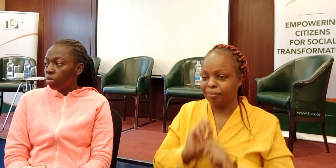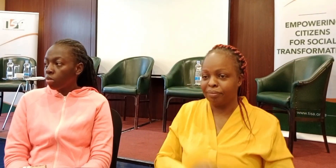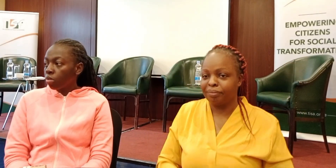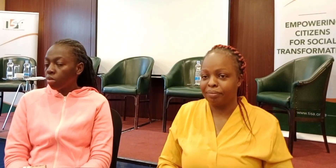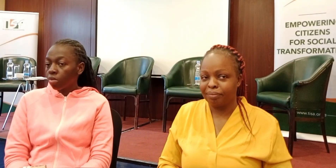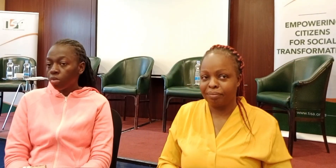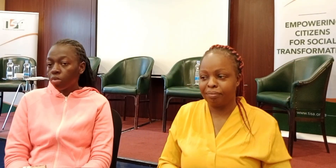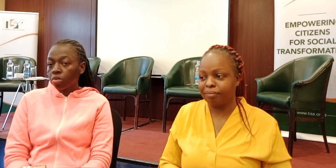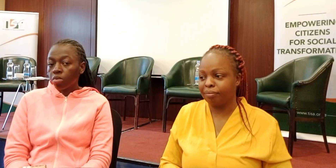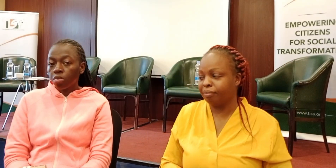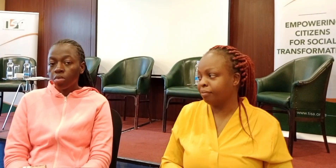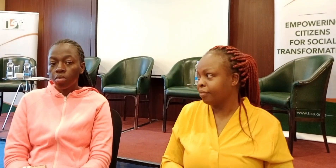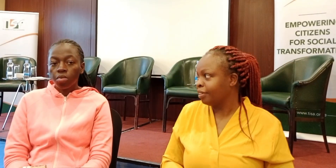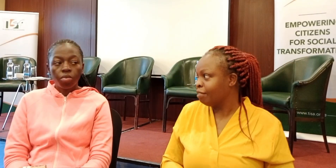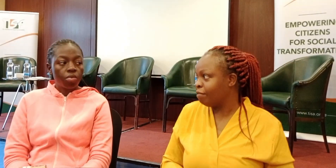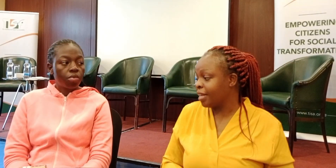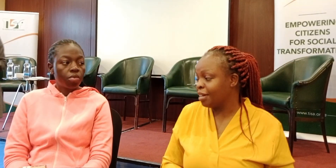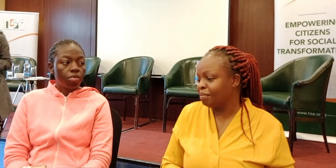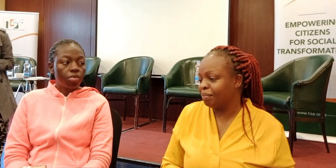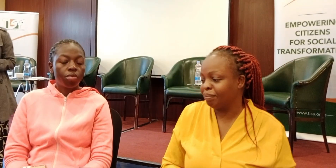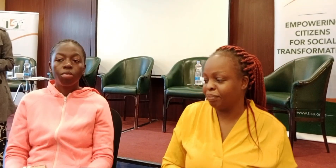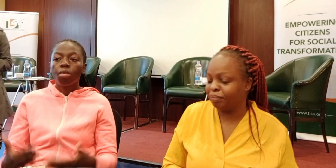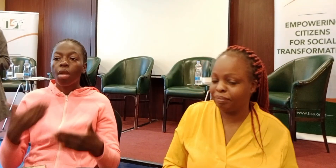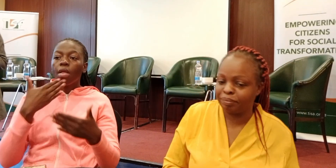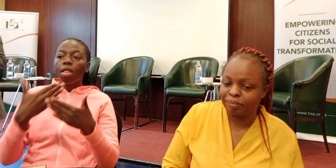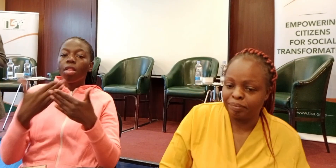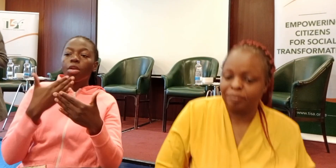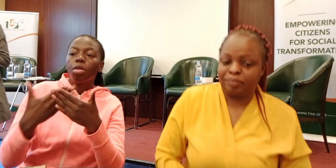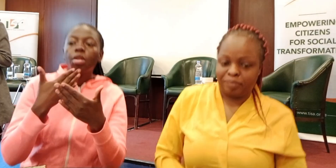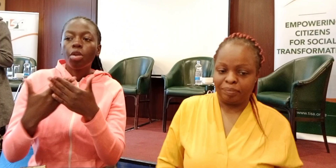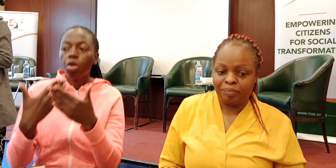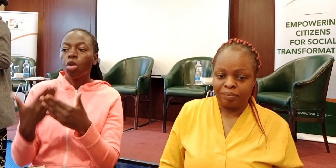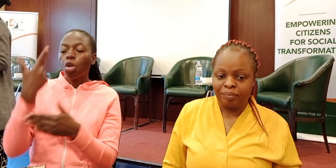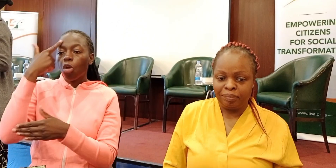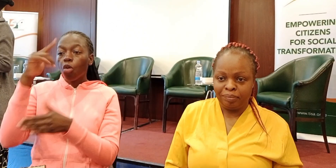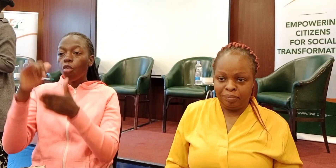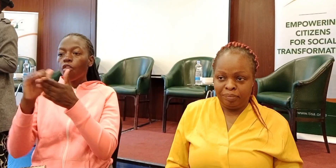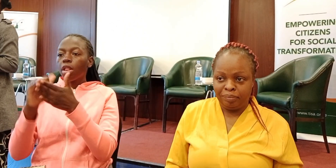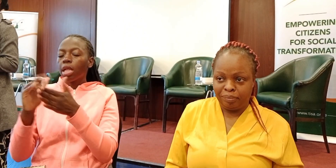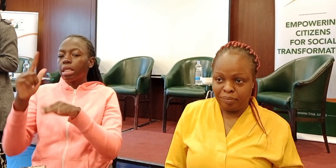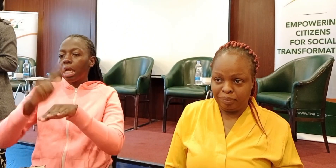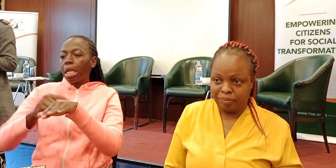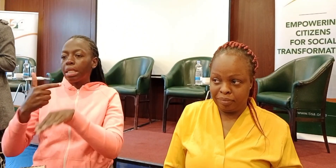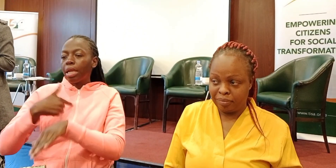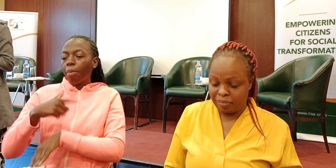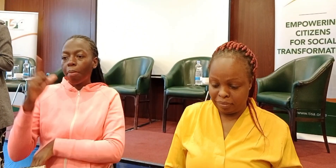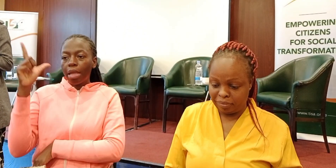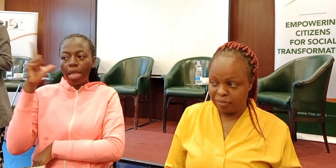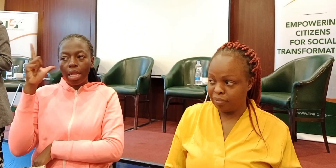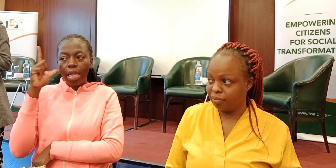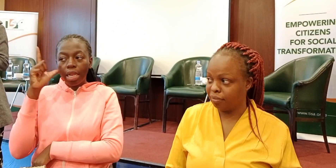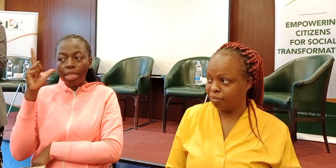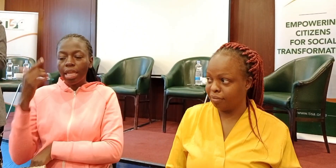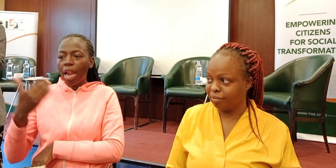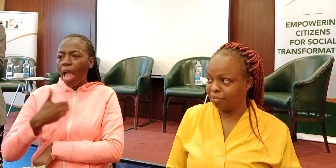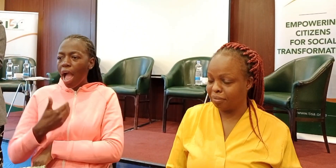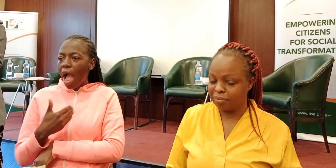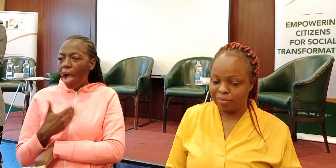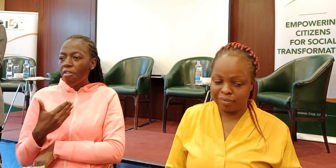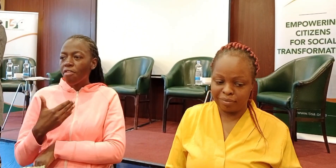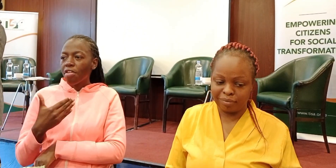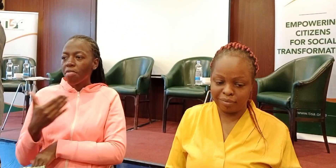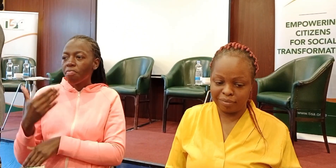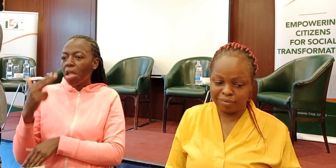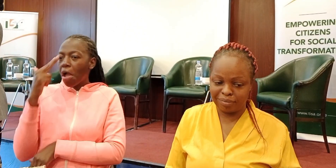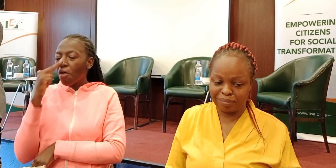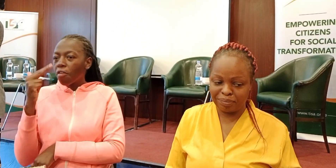Thank you very much, Diana, for starting us off in that tone. As I was listening to you, I was thinking of there were cartoons that used to write, they